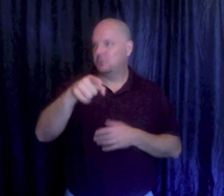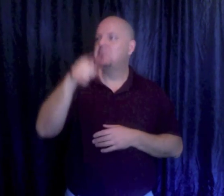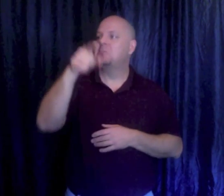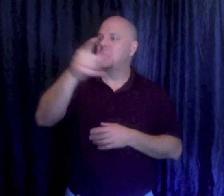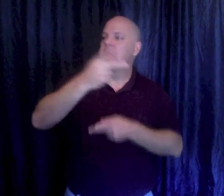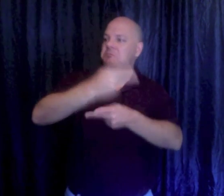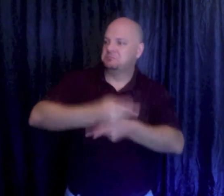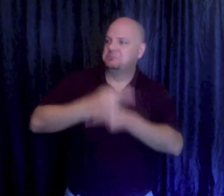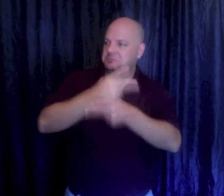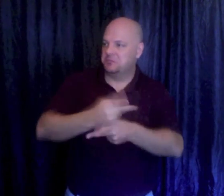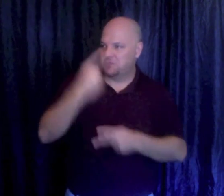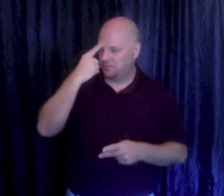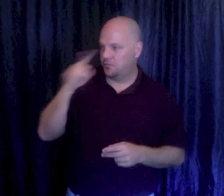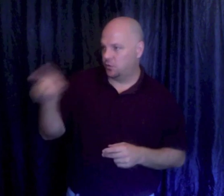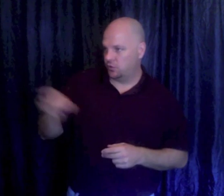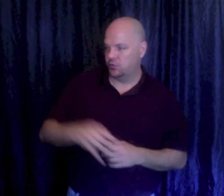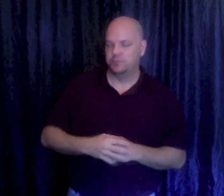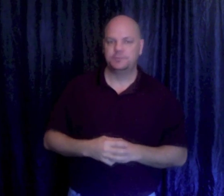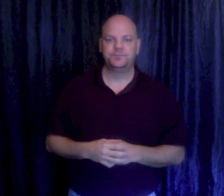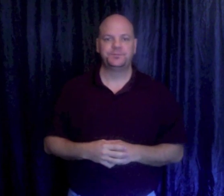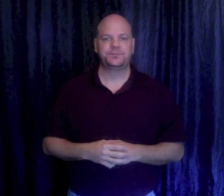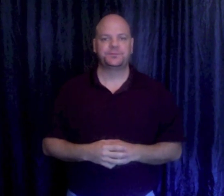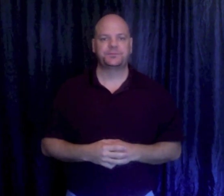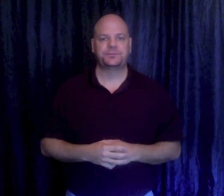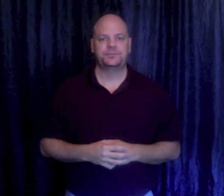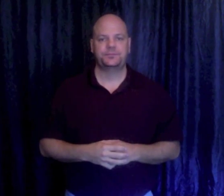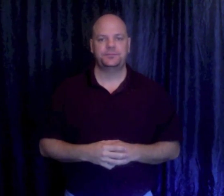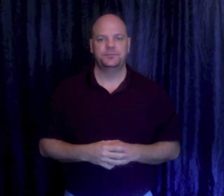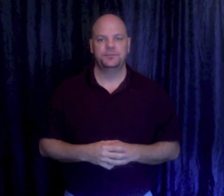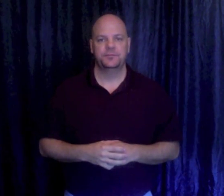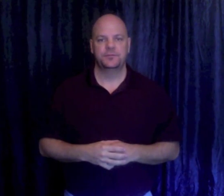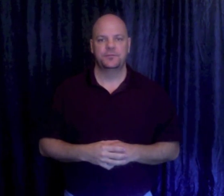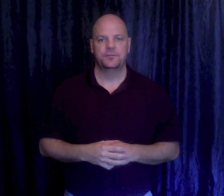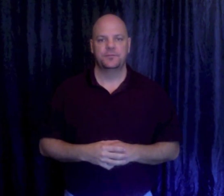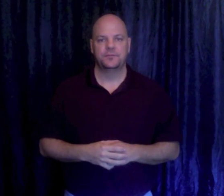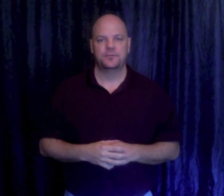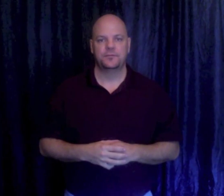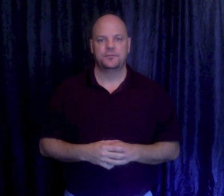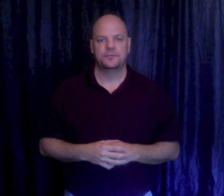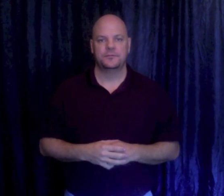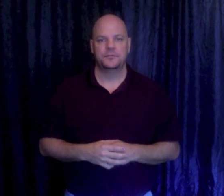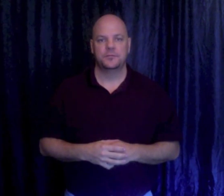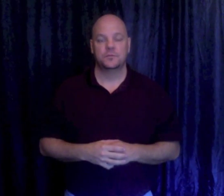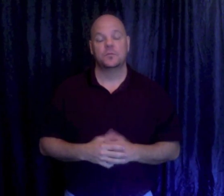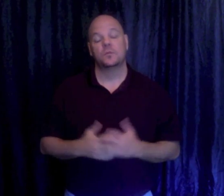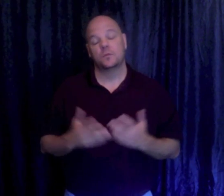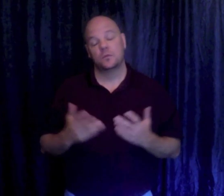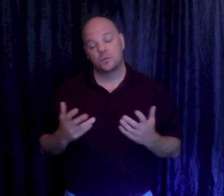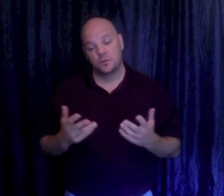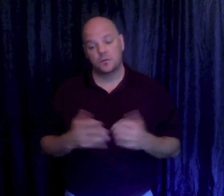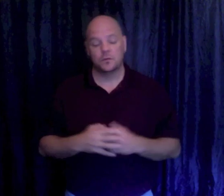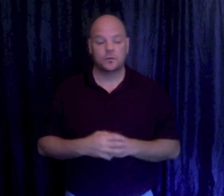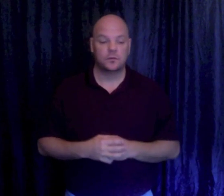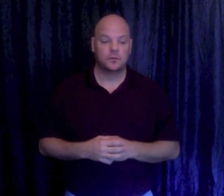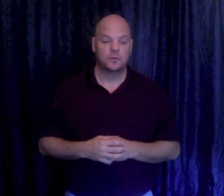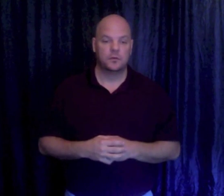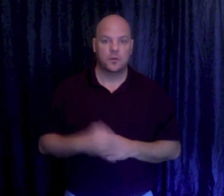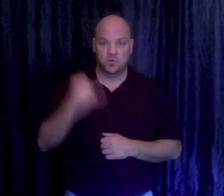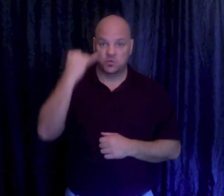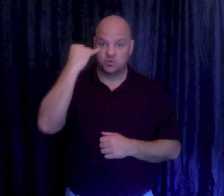the billing for you. So, and even if, let's say, you're walking out